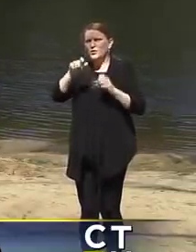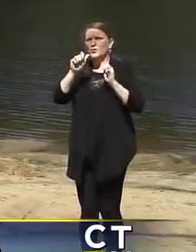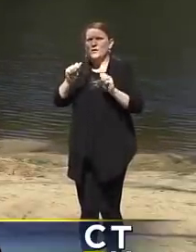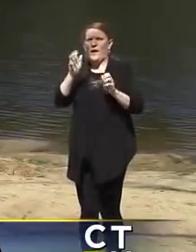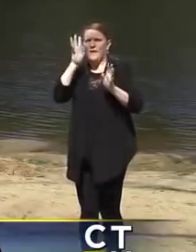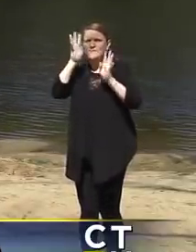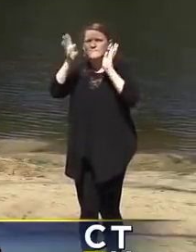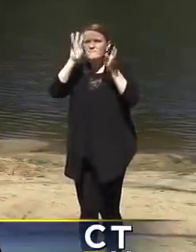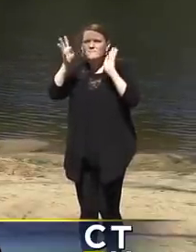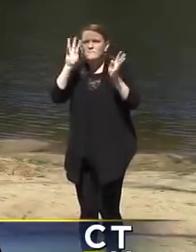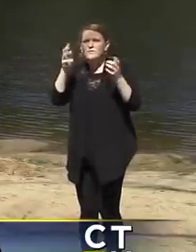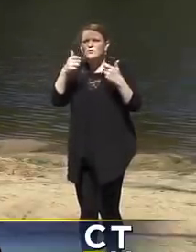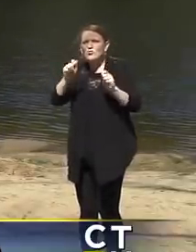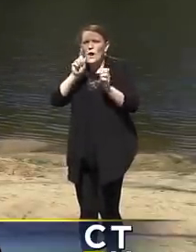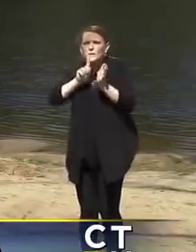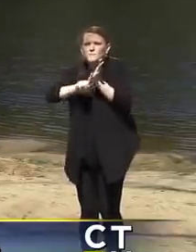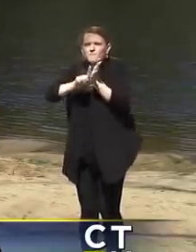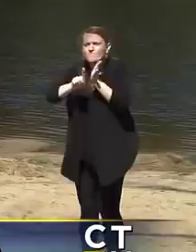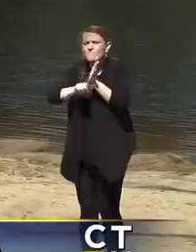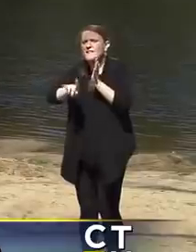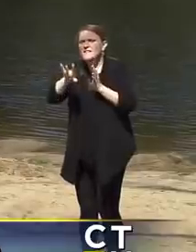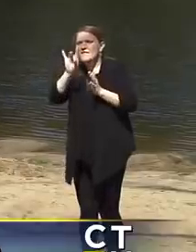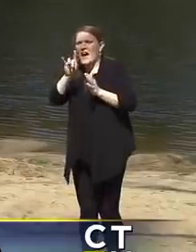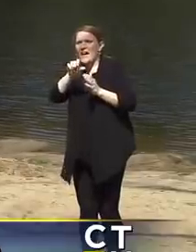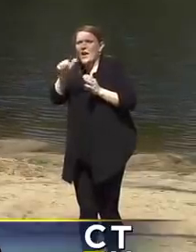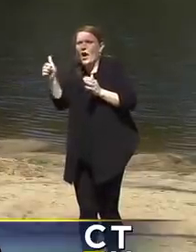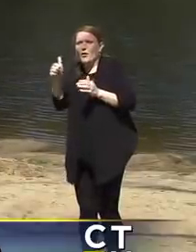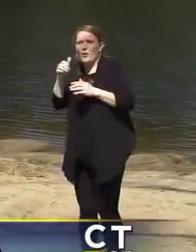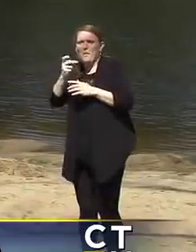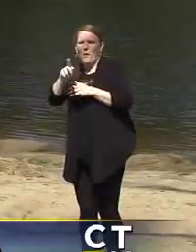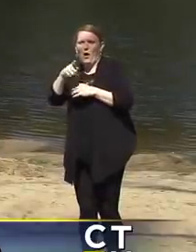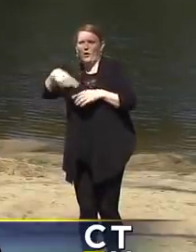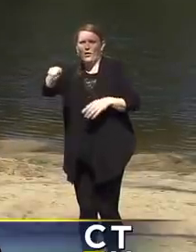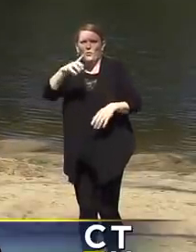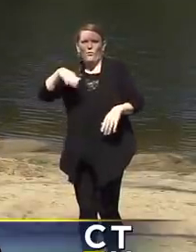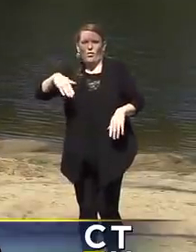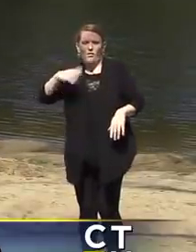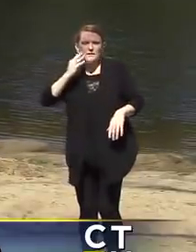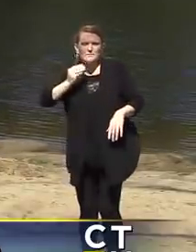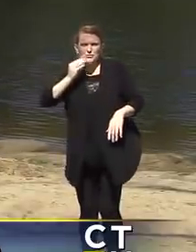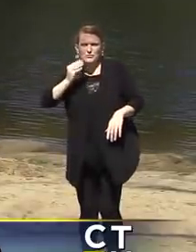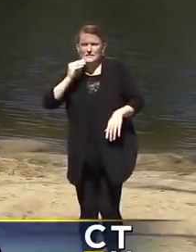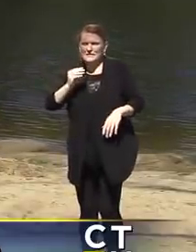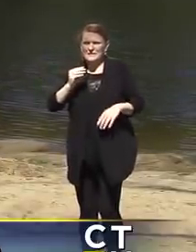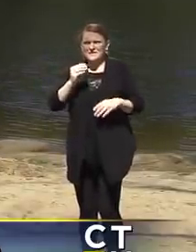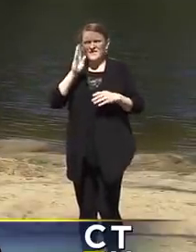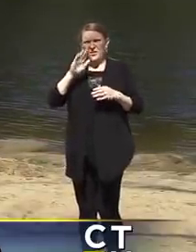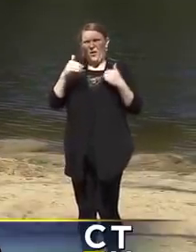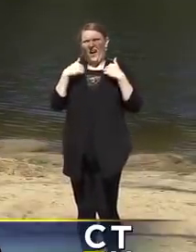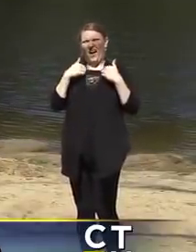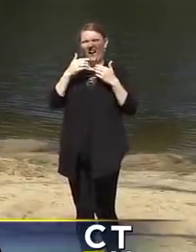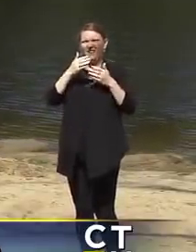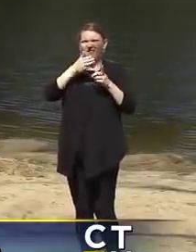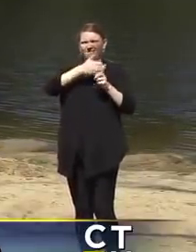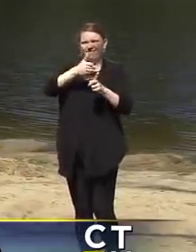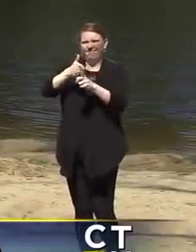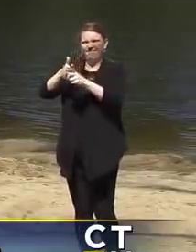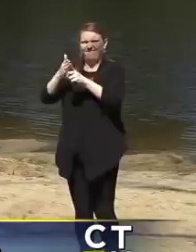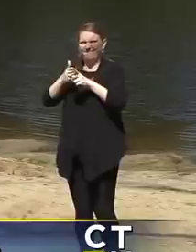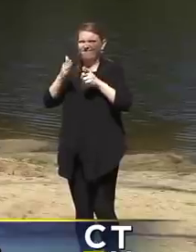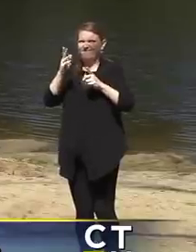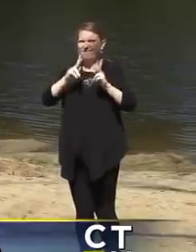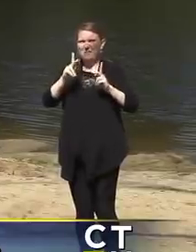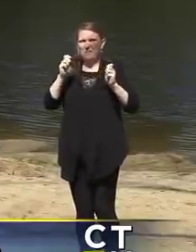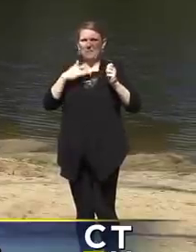popular locations. With over 100 state parks, over 100 state boat launches, we have all of our land trusts